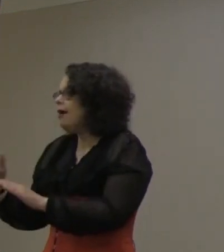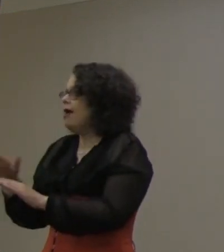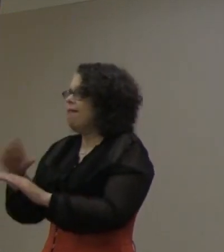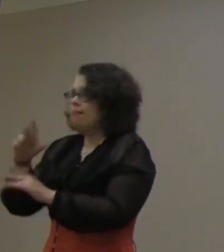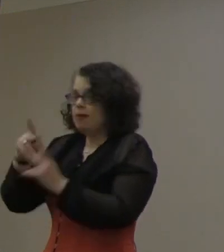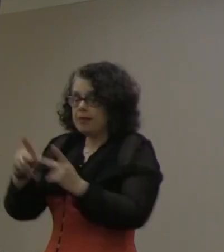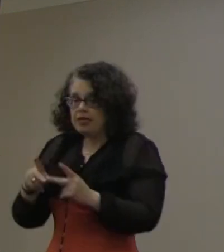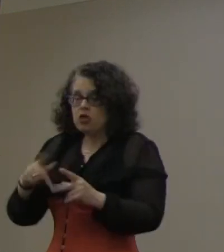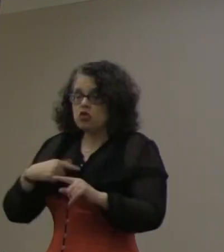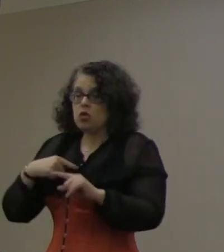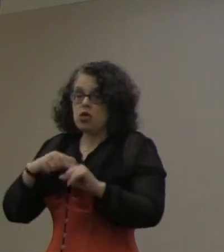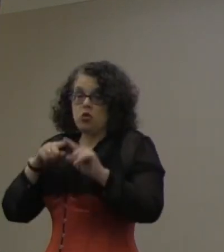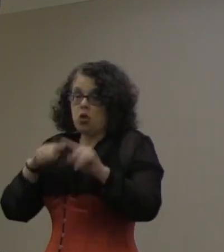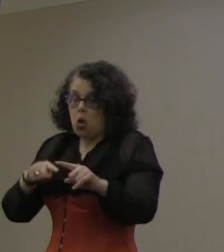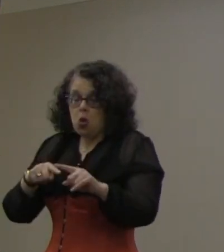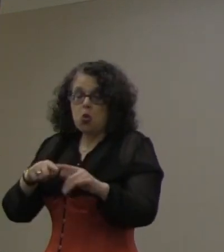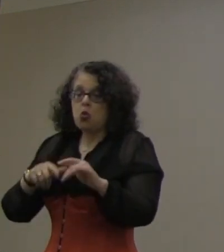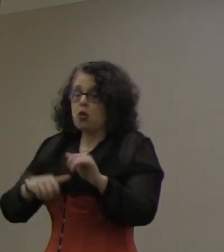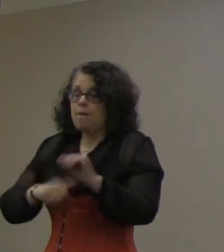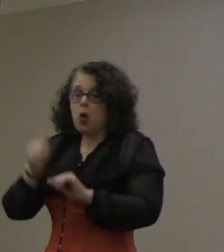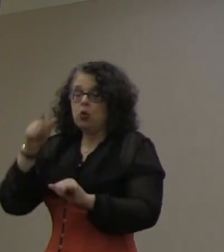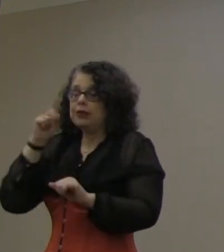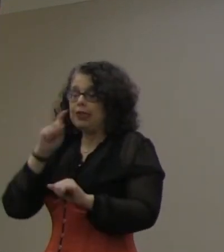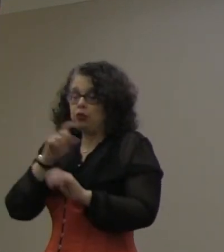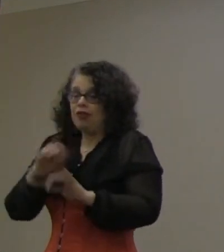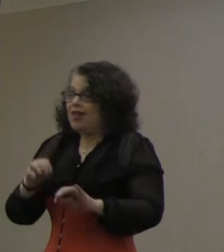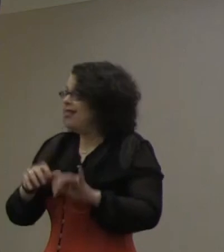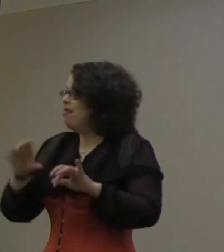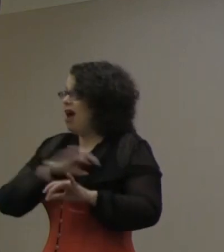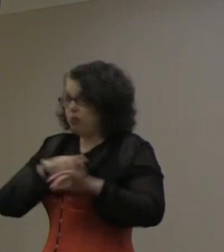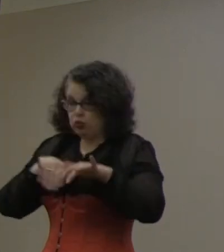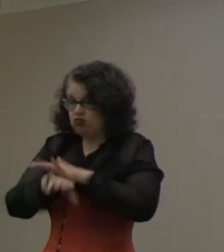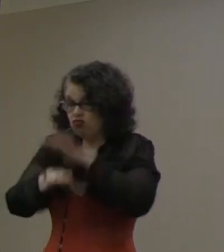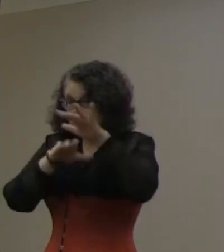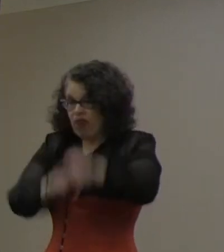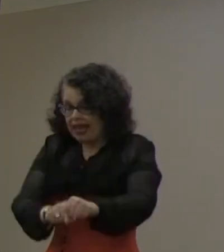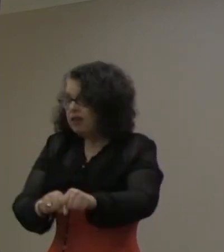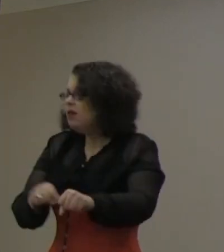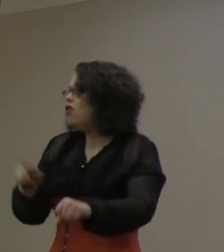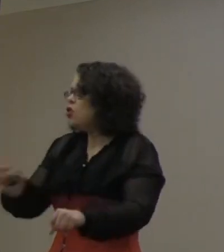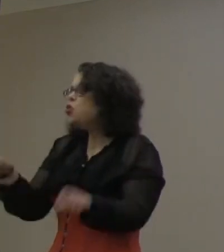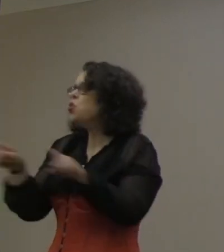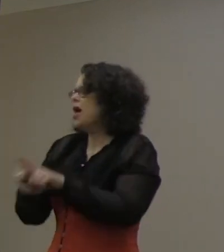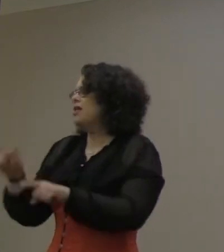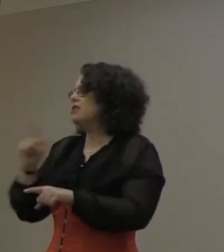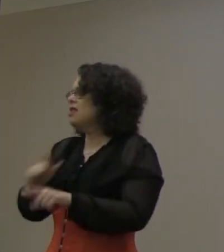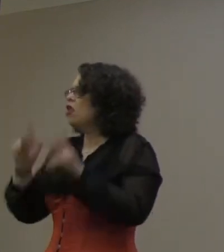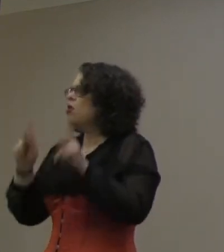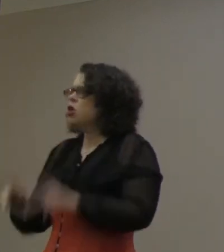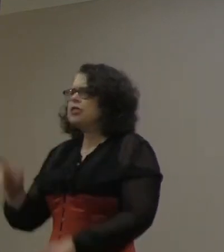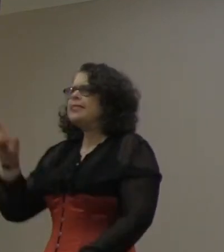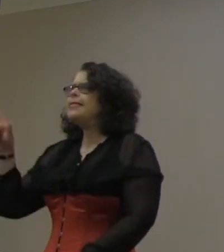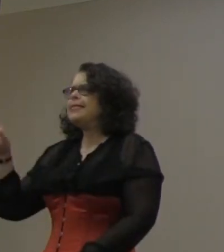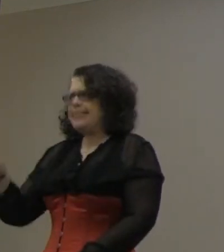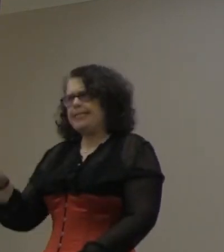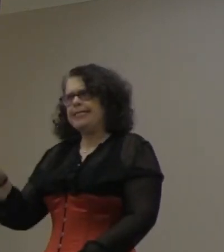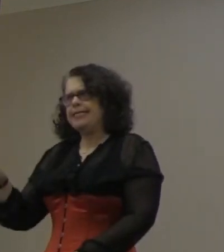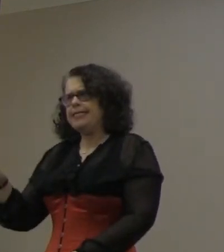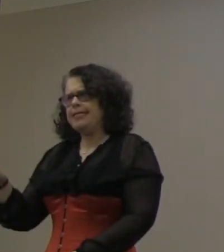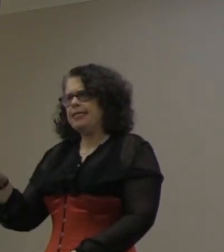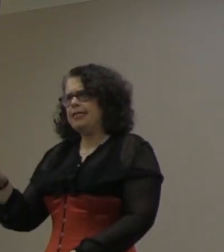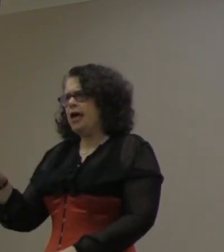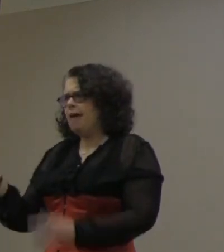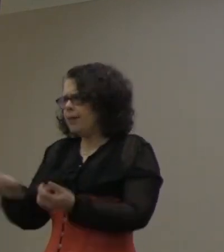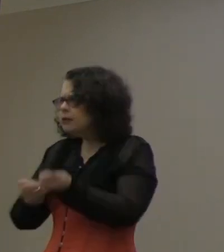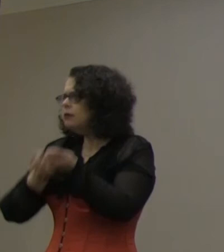places where we were most sexually free, then you as a leather person need and must stand